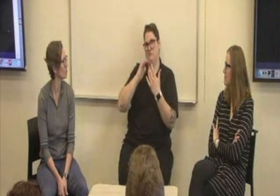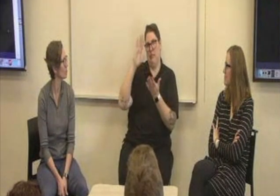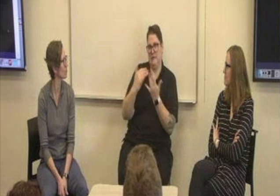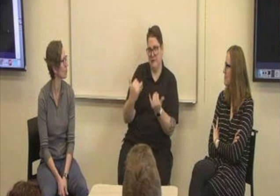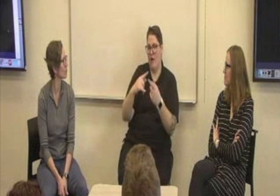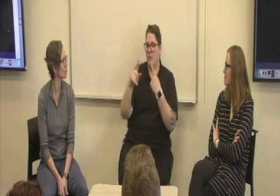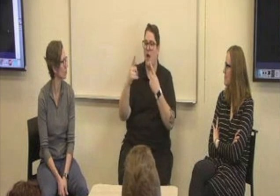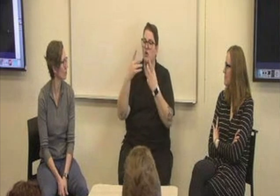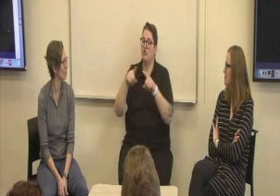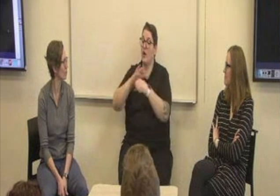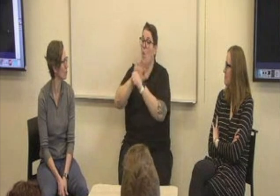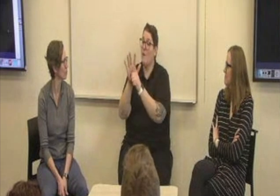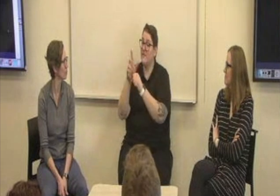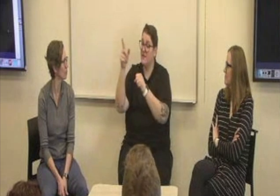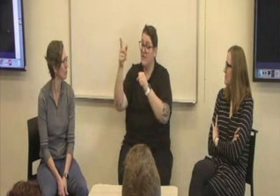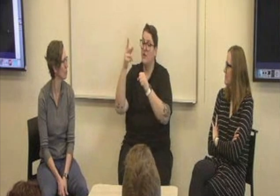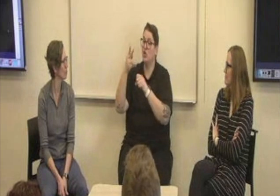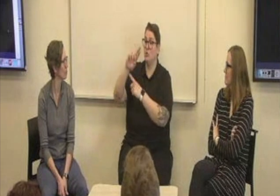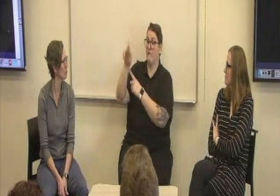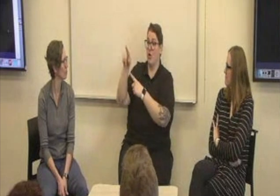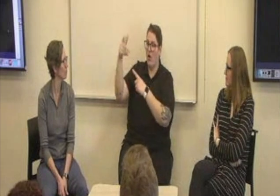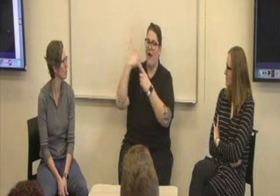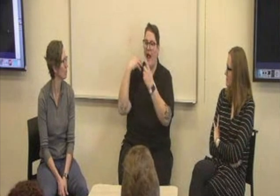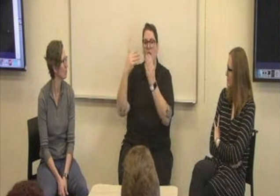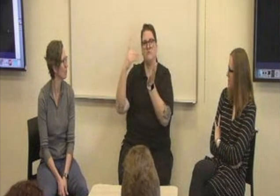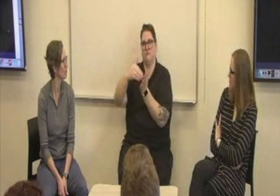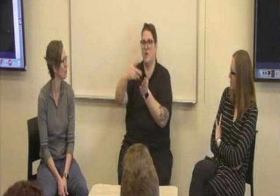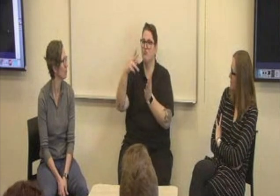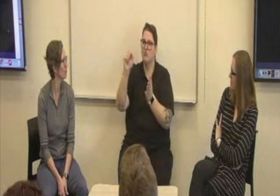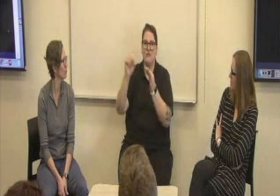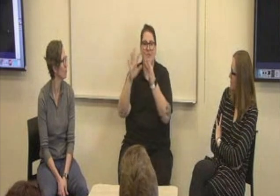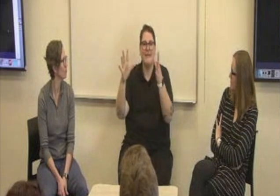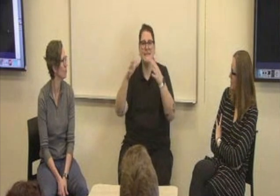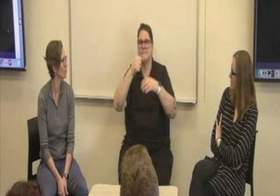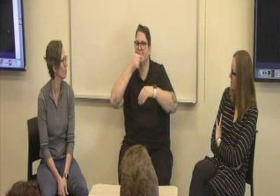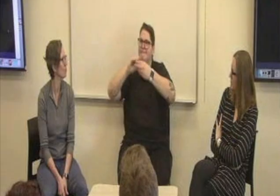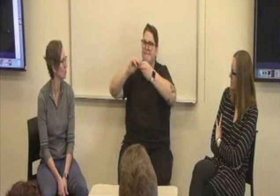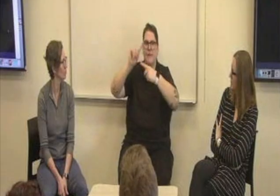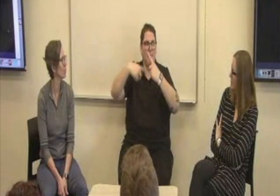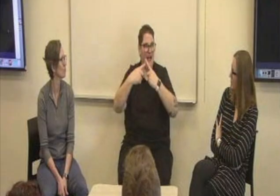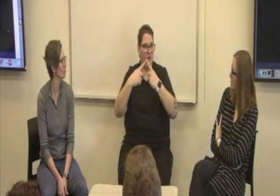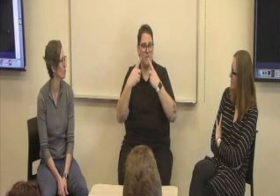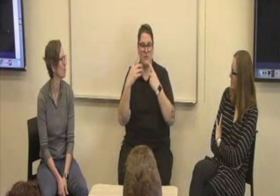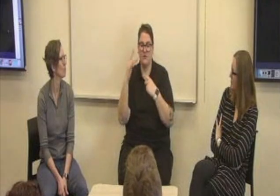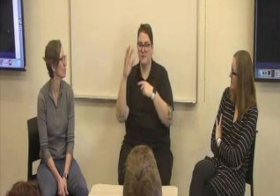So back to the point. Back then I was working a lot, less so now. But during COVID, I would work in VER.